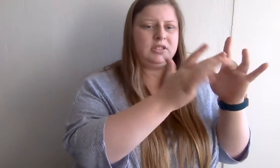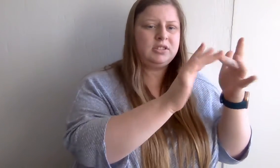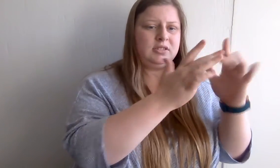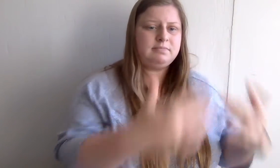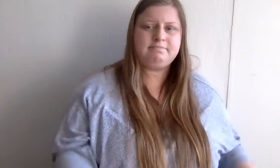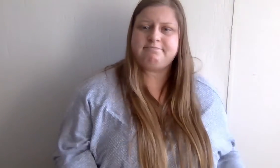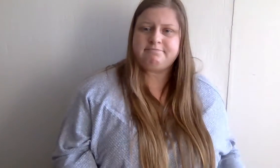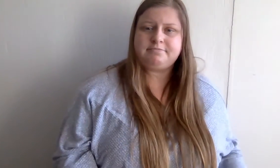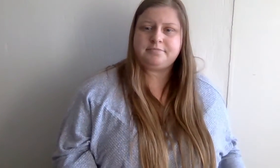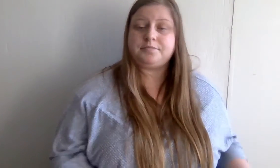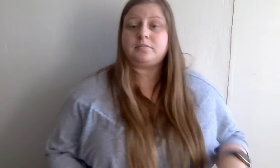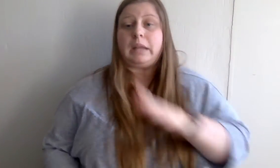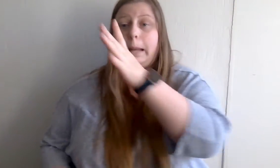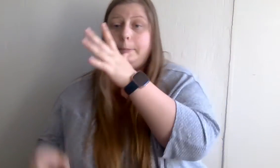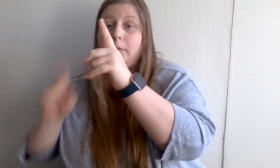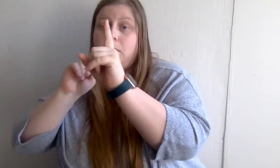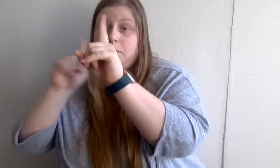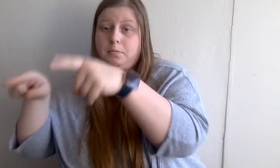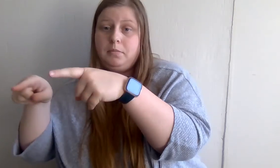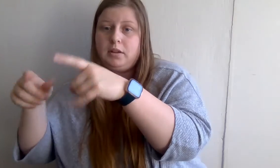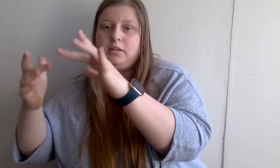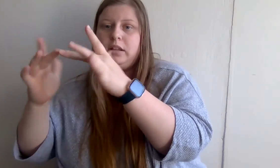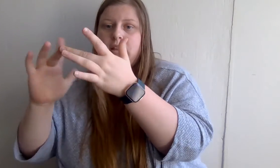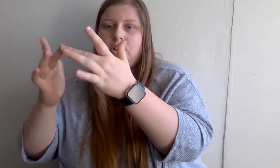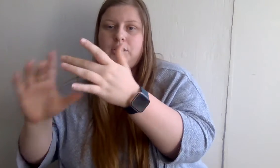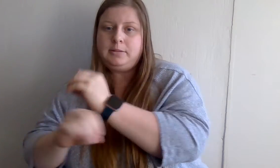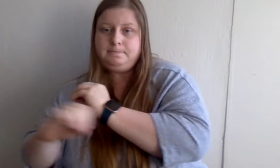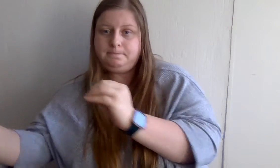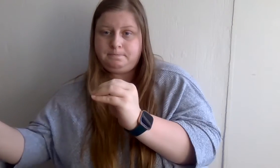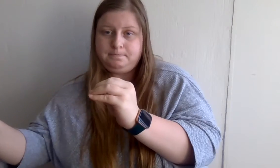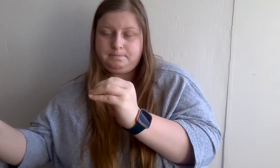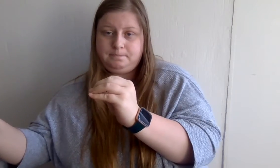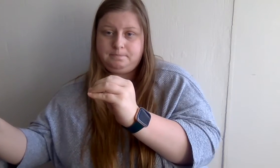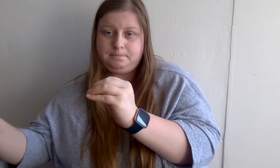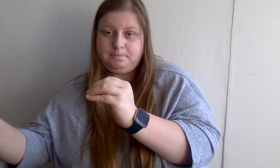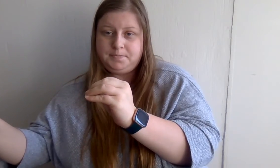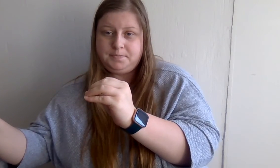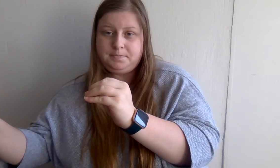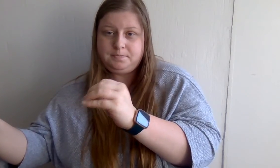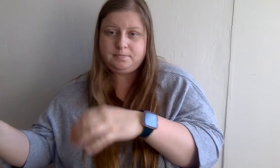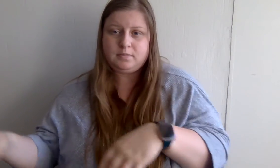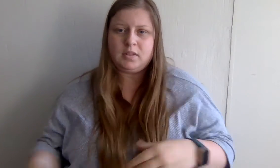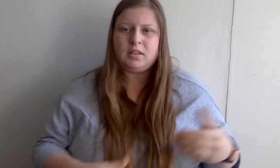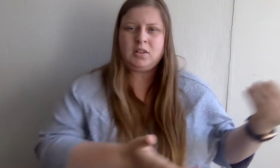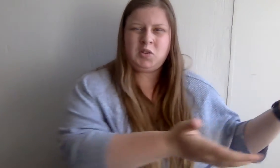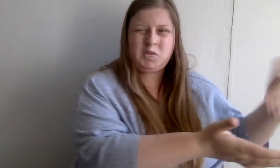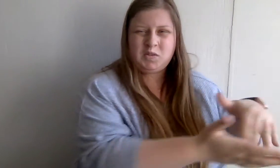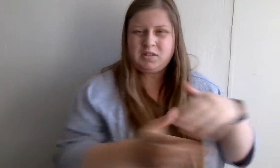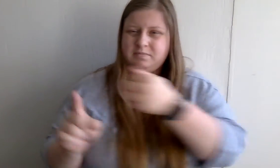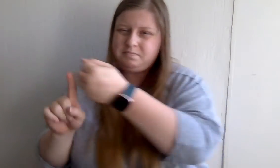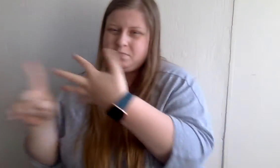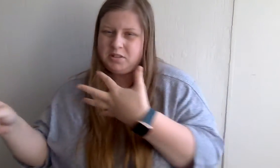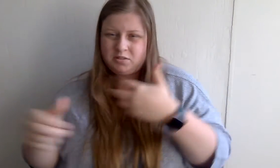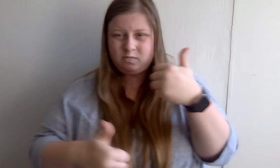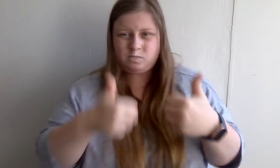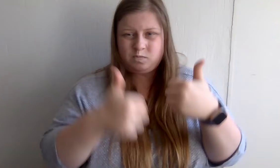In the video, the child asked, "Is the internet disconnected?" And the mother replied, "There's no